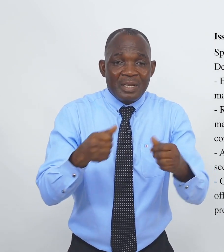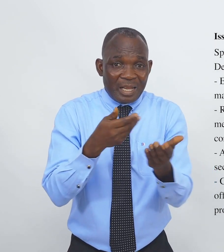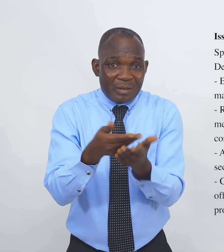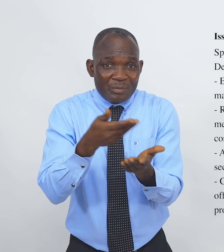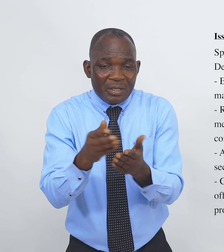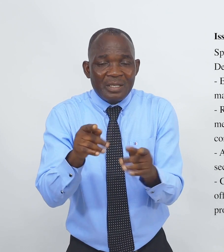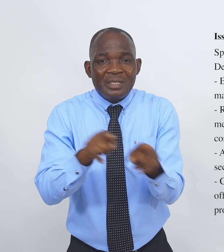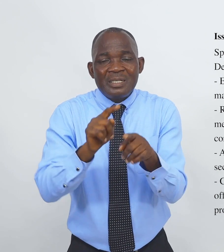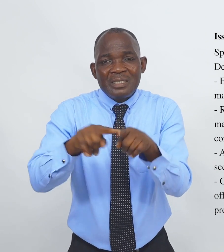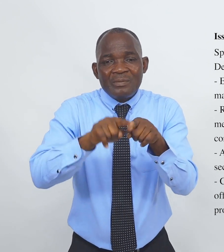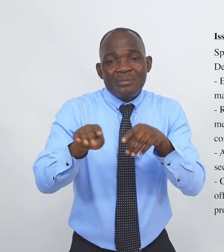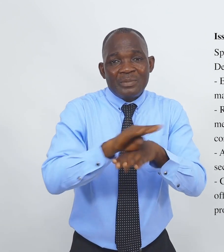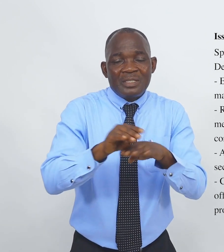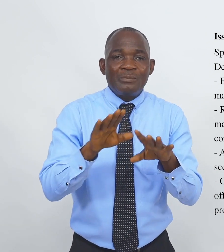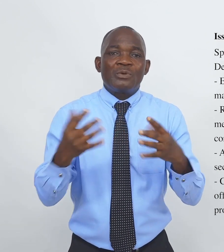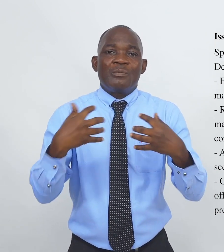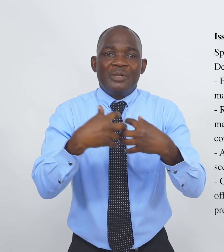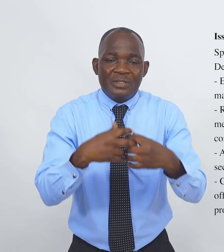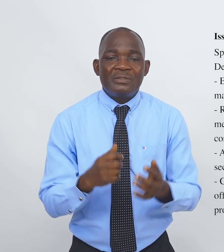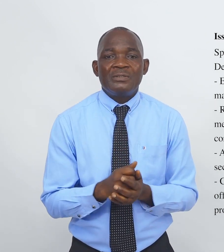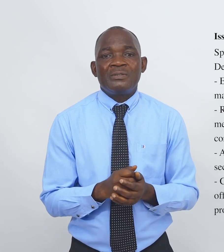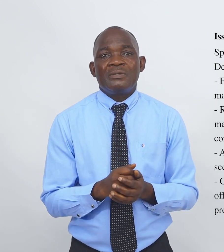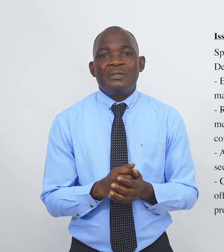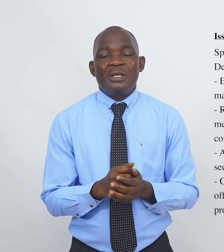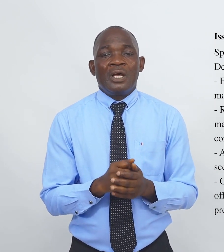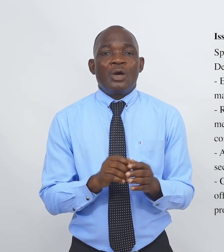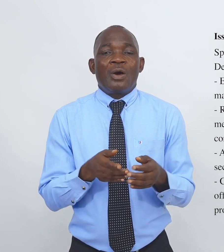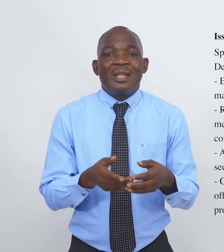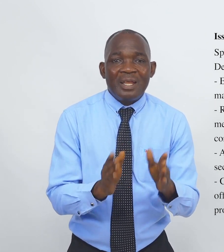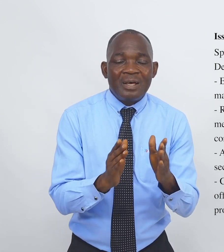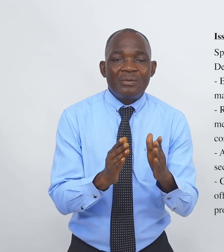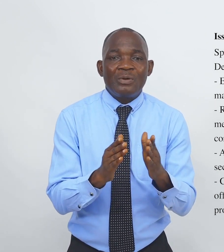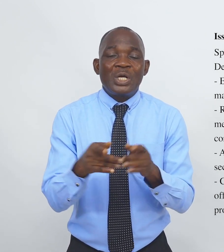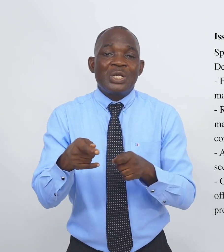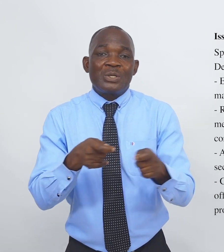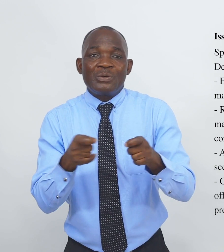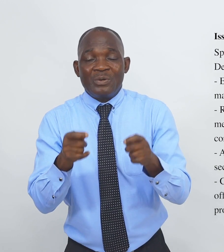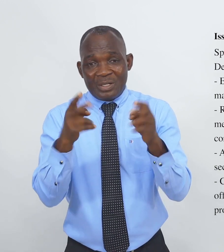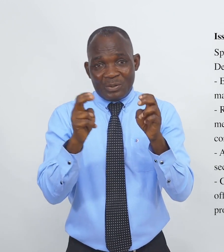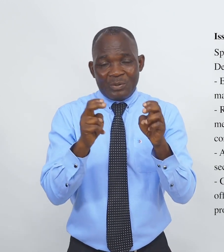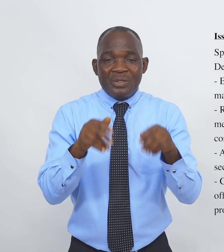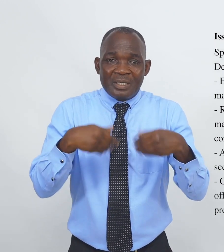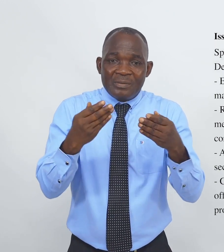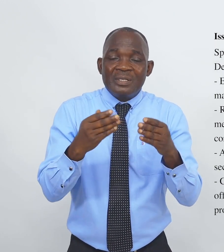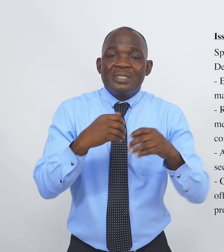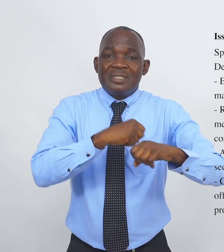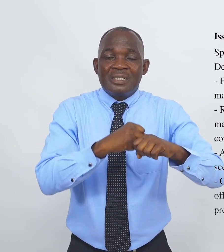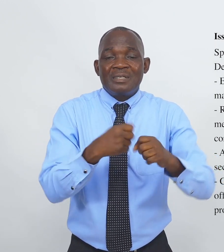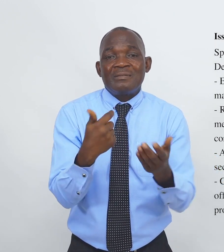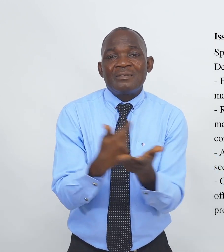and all forms of business combinations, authorizing and regulating the issuing of securities in Ghana by